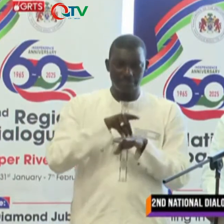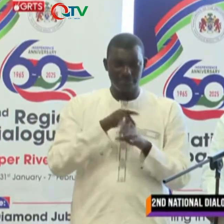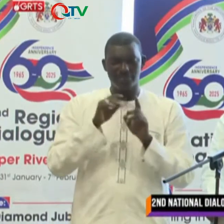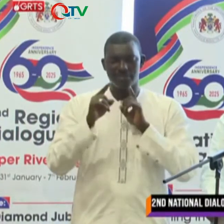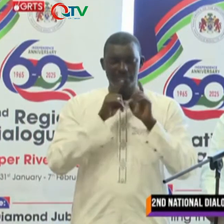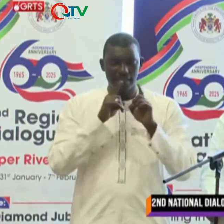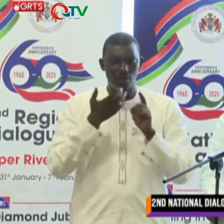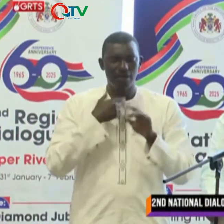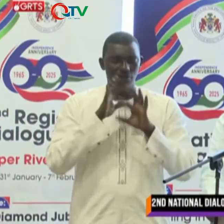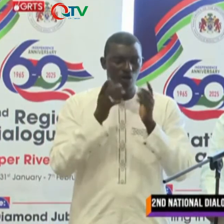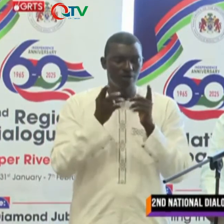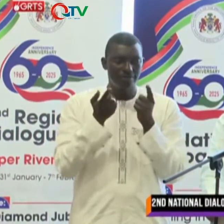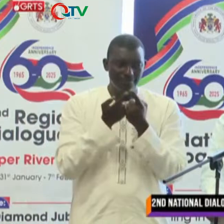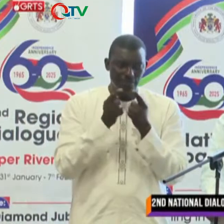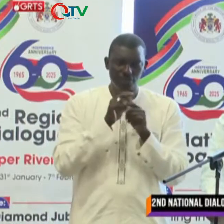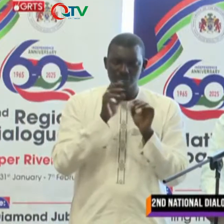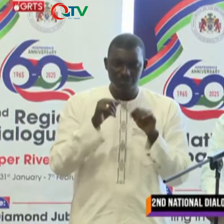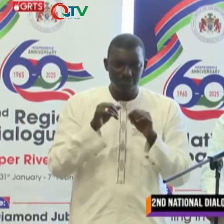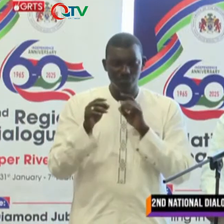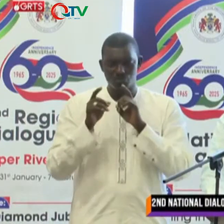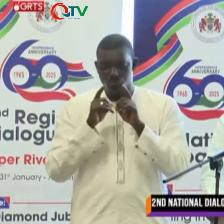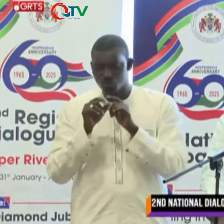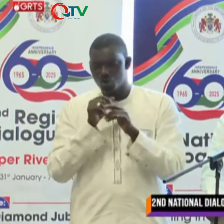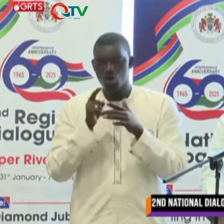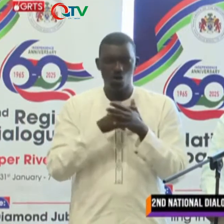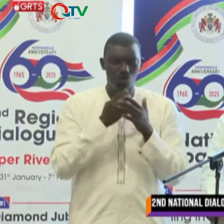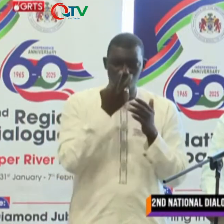this cannot be negotiated or compromised.